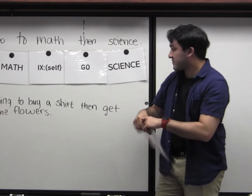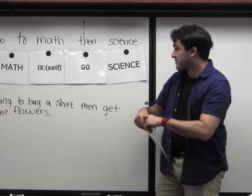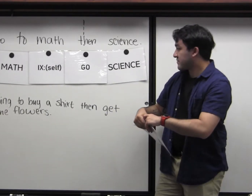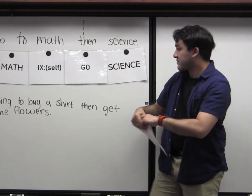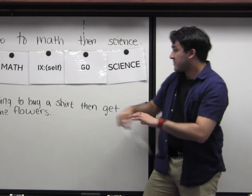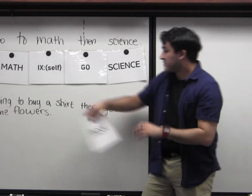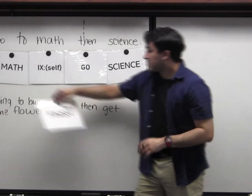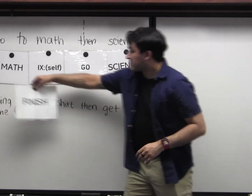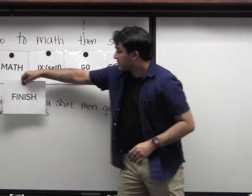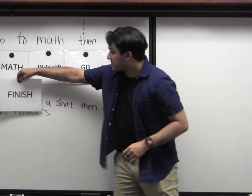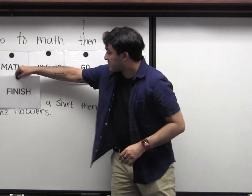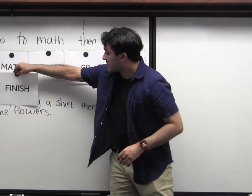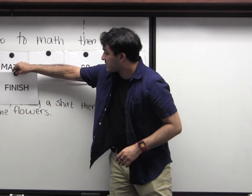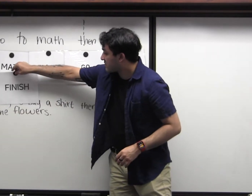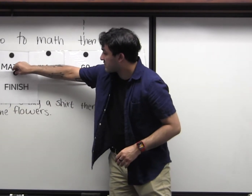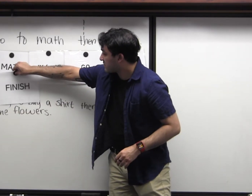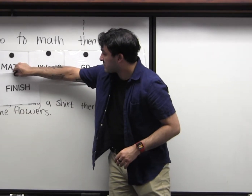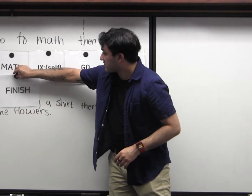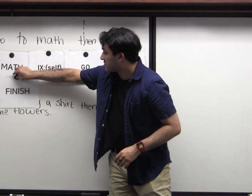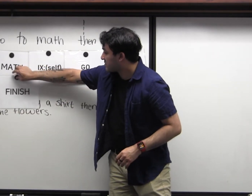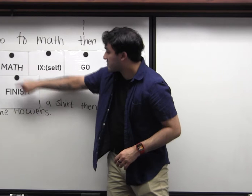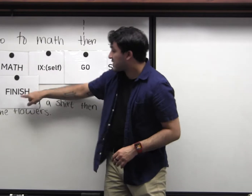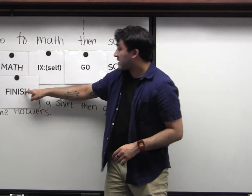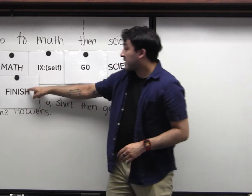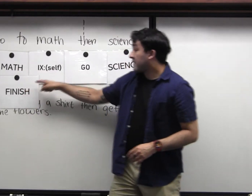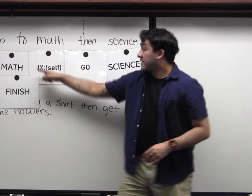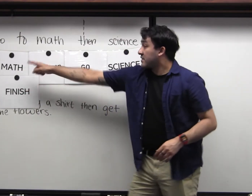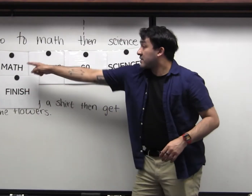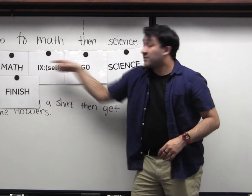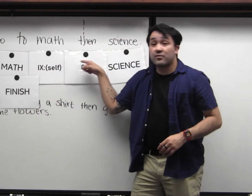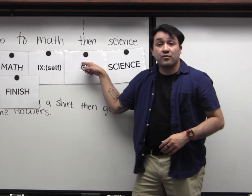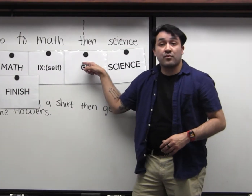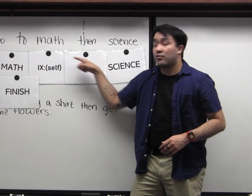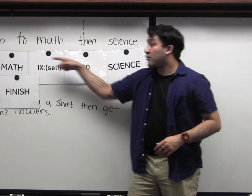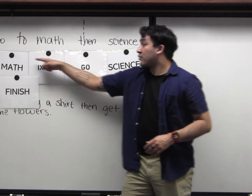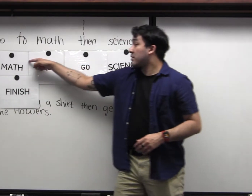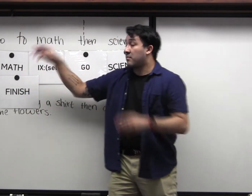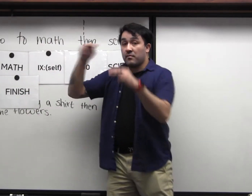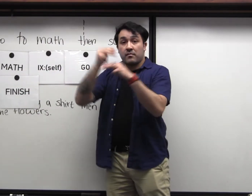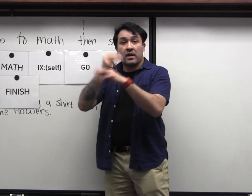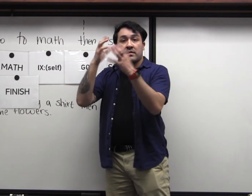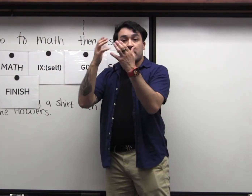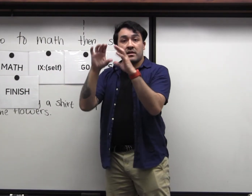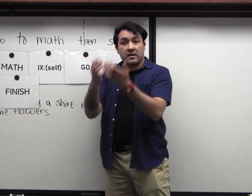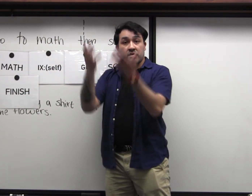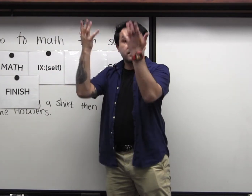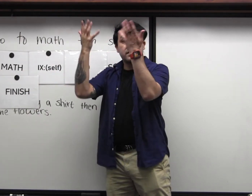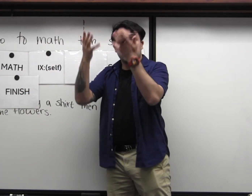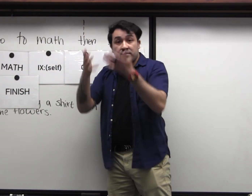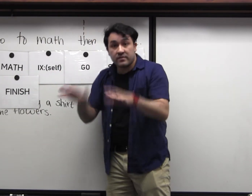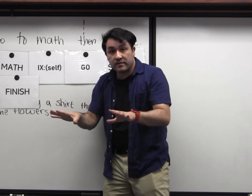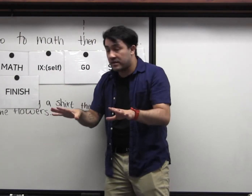our conjunction still into the sentence. Um, so class math, I go,